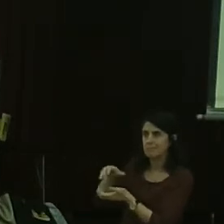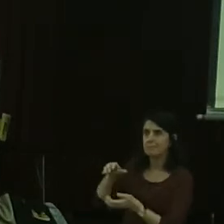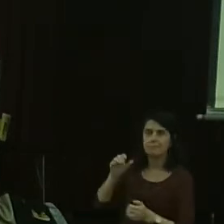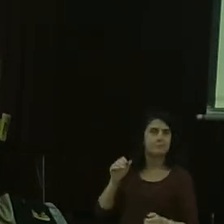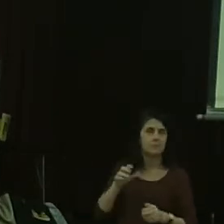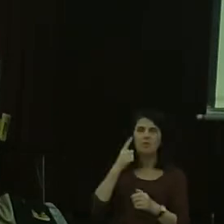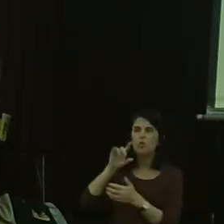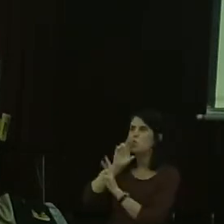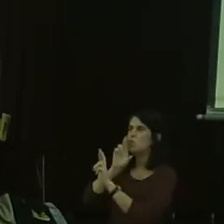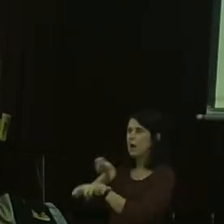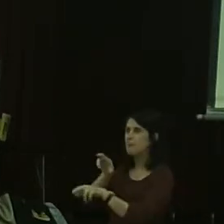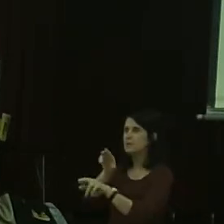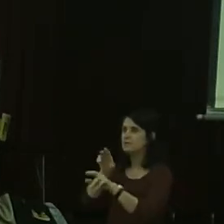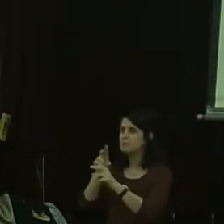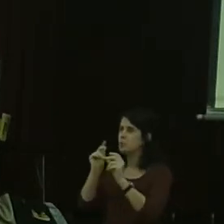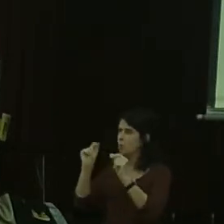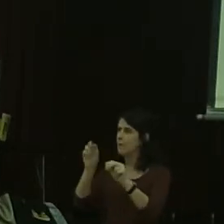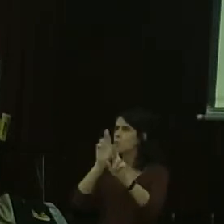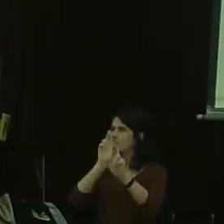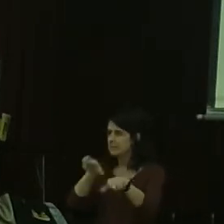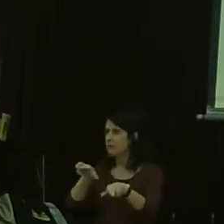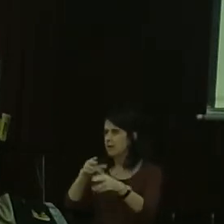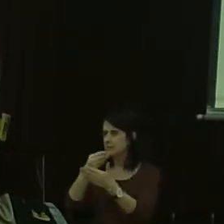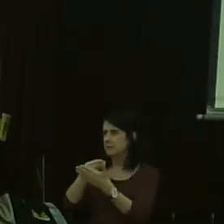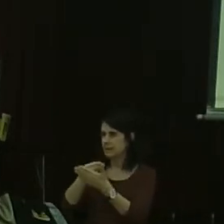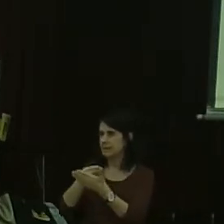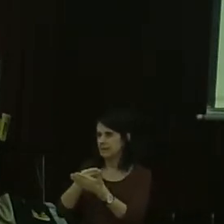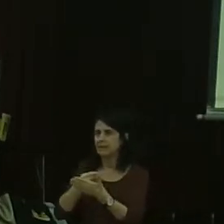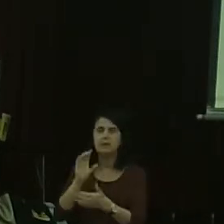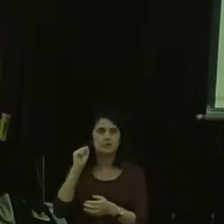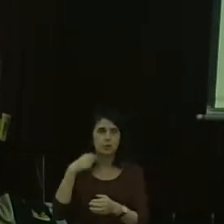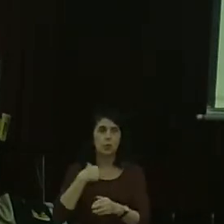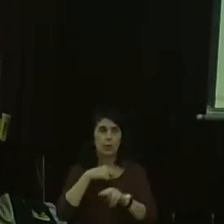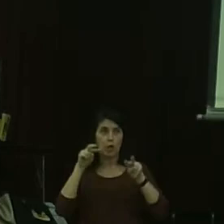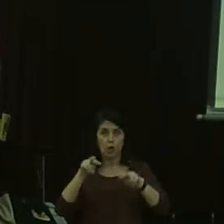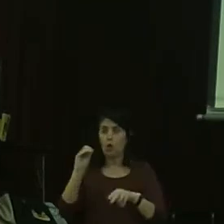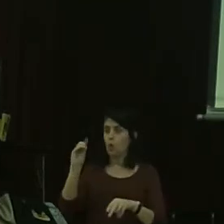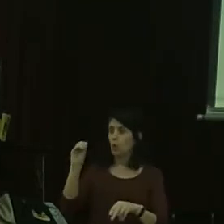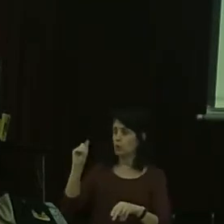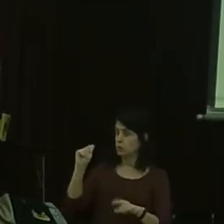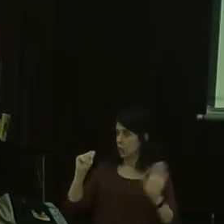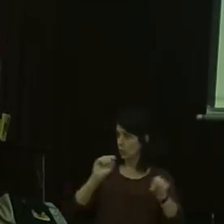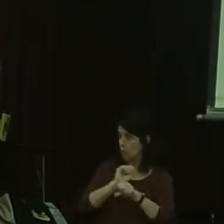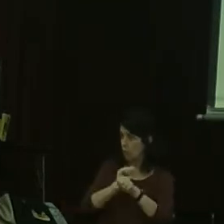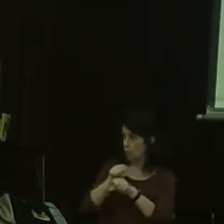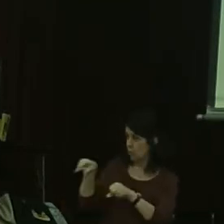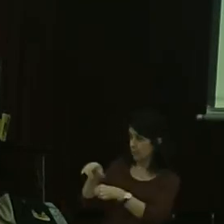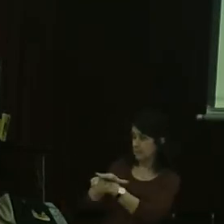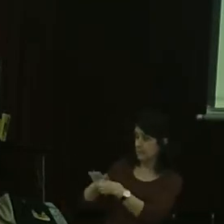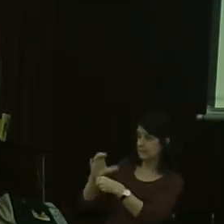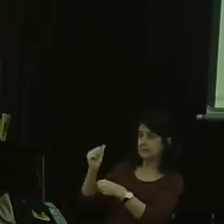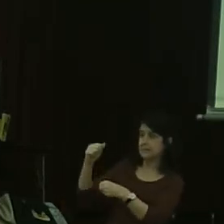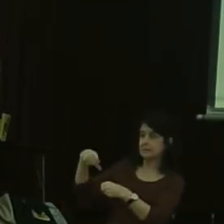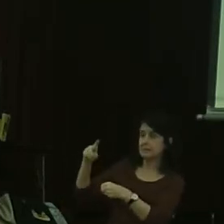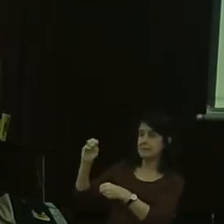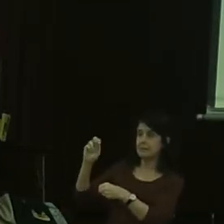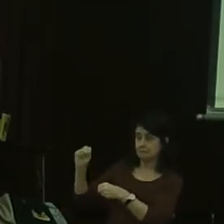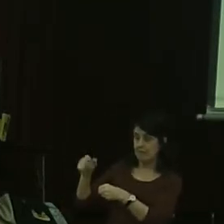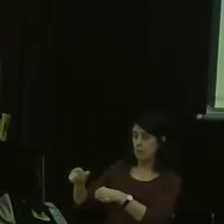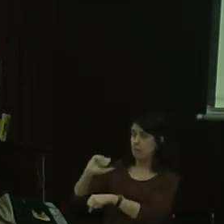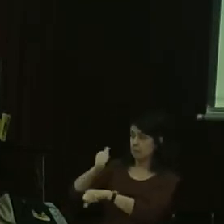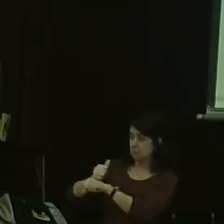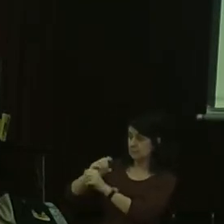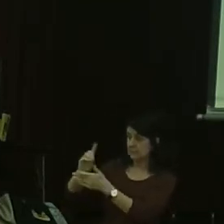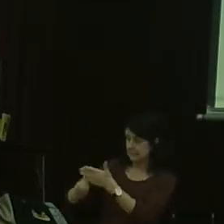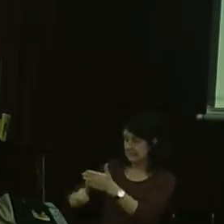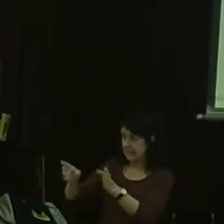grant for that illumination. So looking to ODOT's work that they're doing now at the Chapman location, once they come up with a design